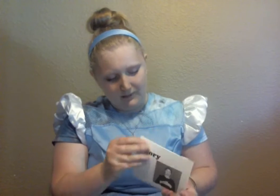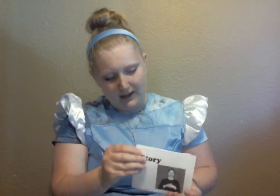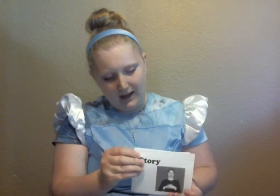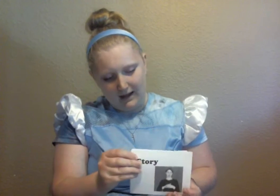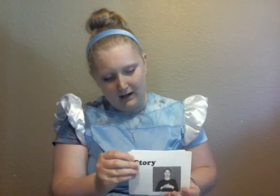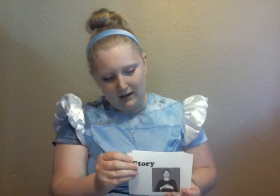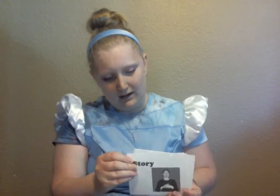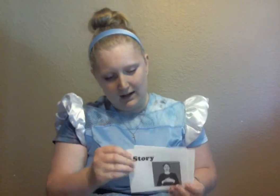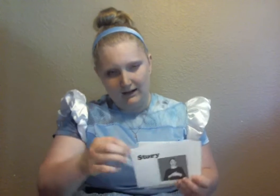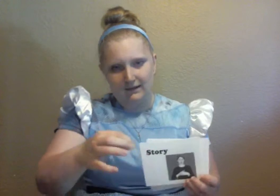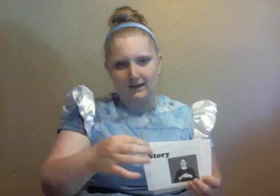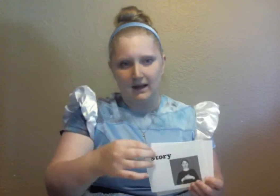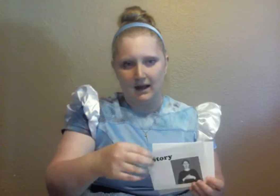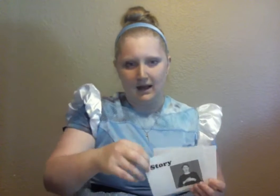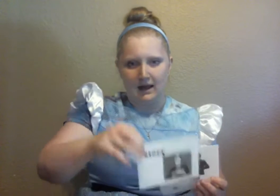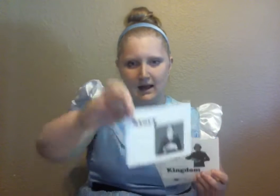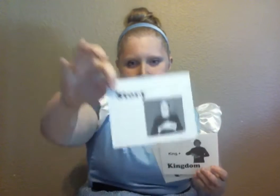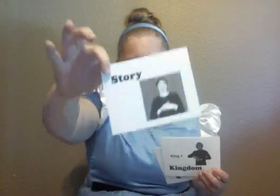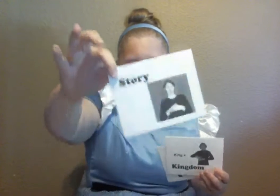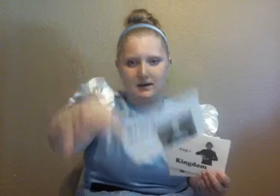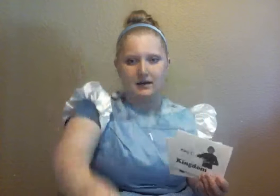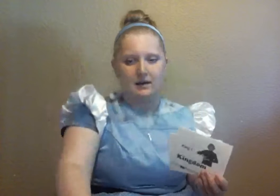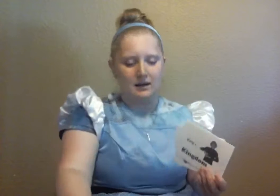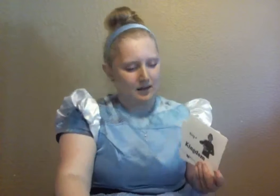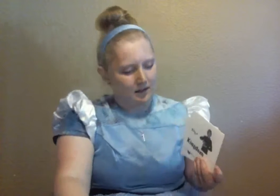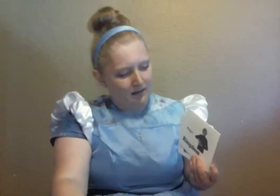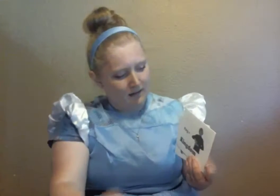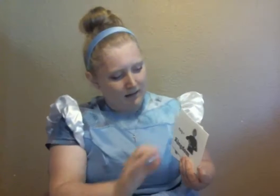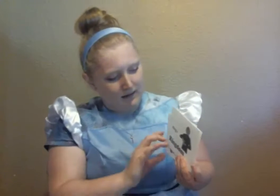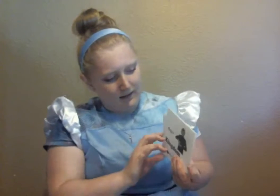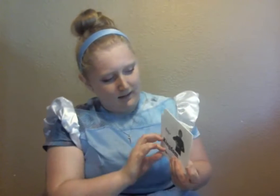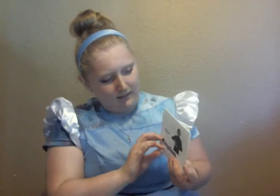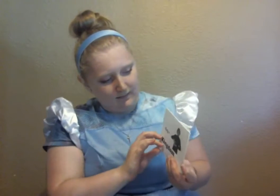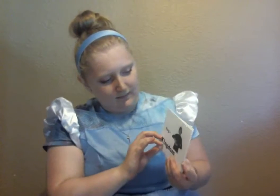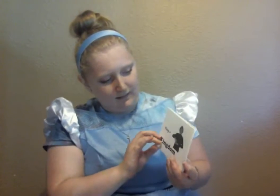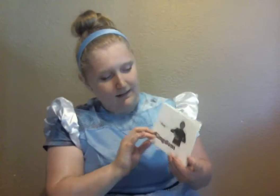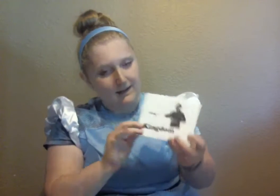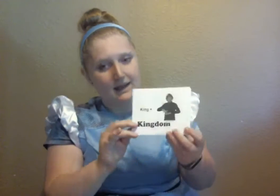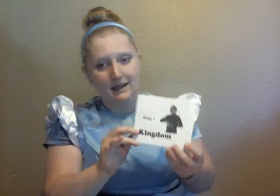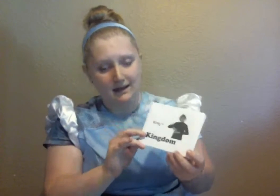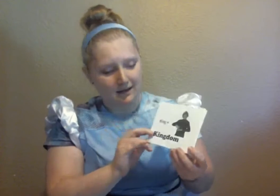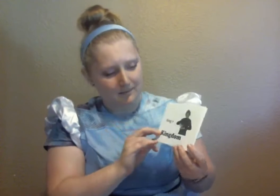Okay, and our next sign is kingdom.